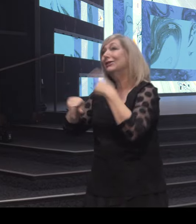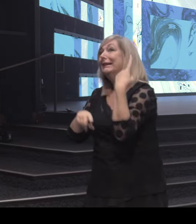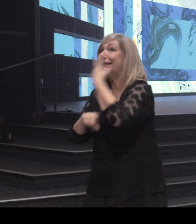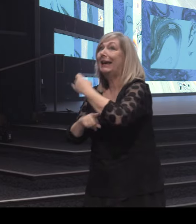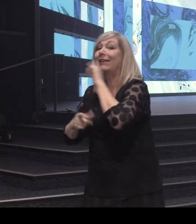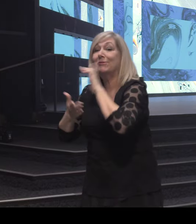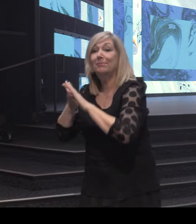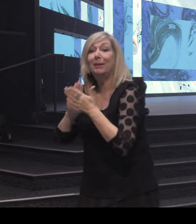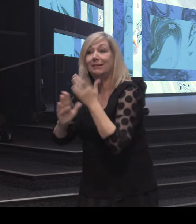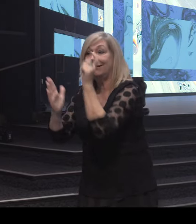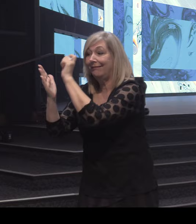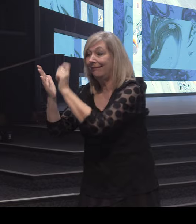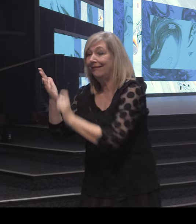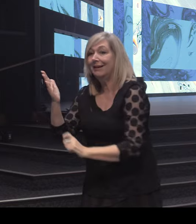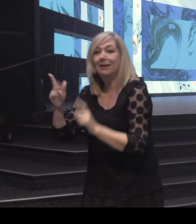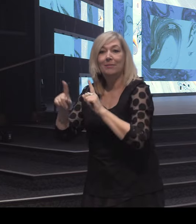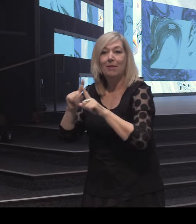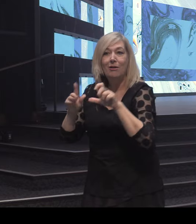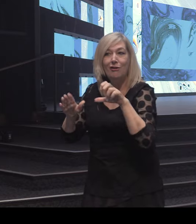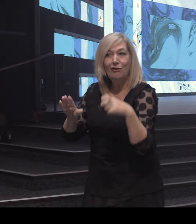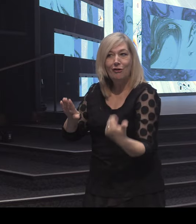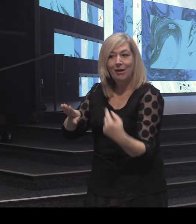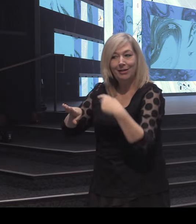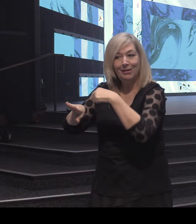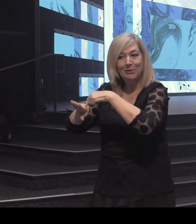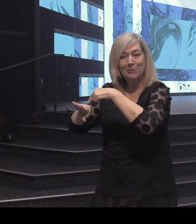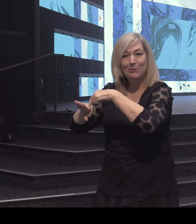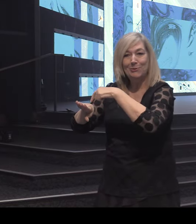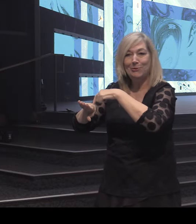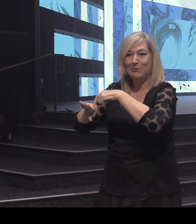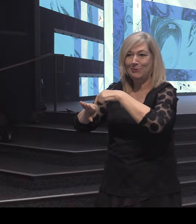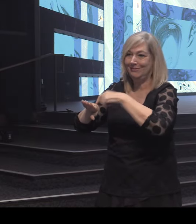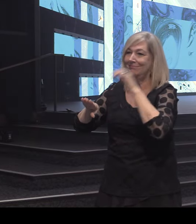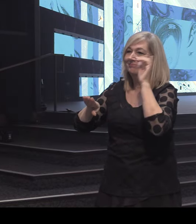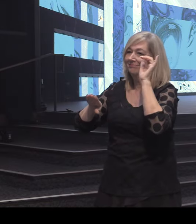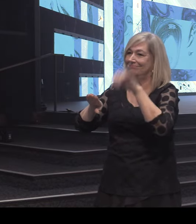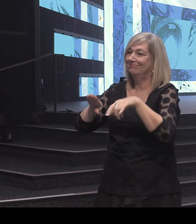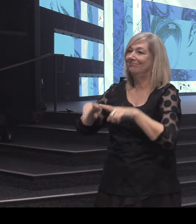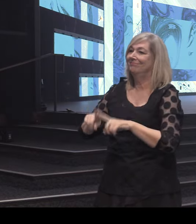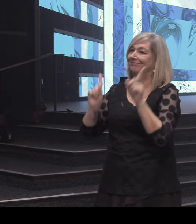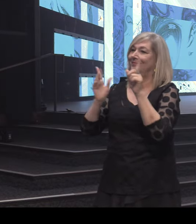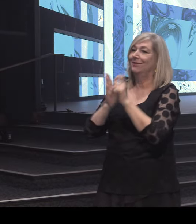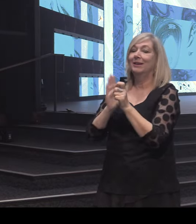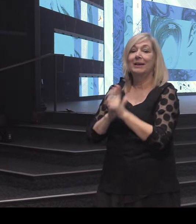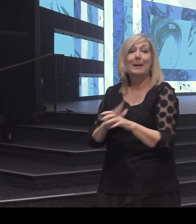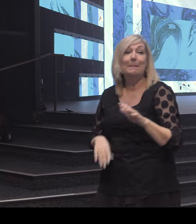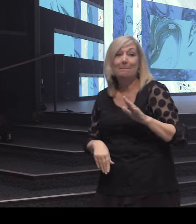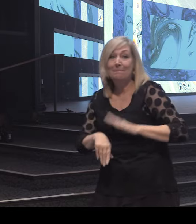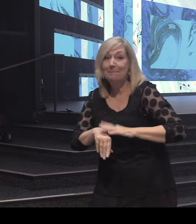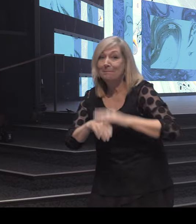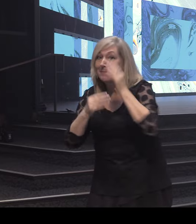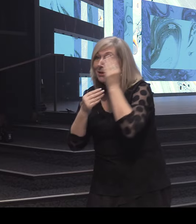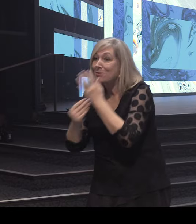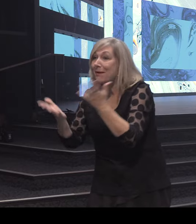Peace. But on the other side of the note, she wrote, by the